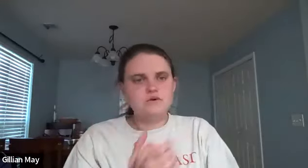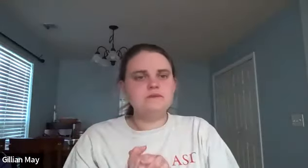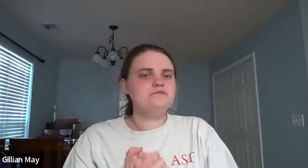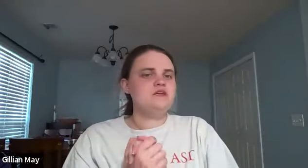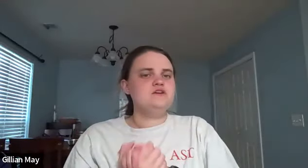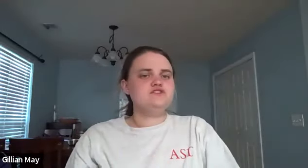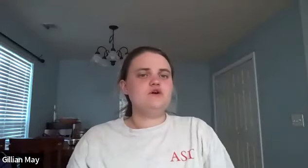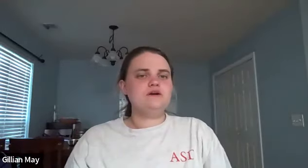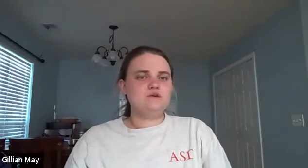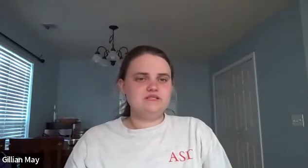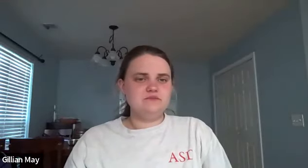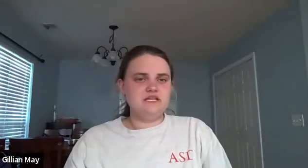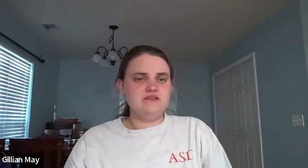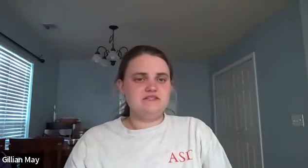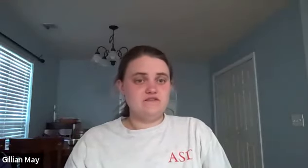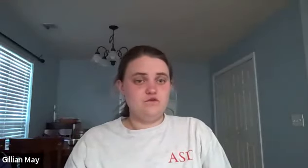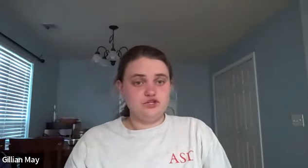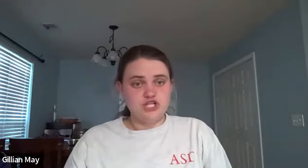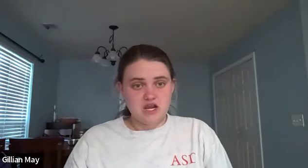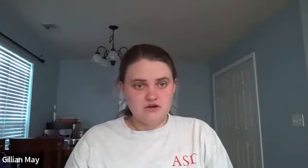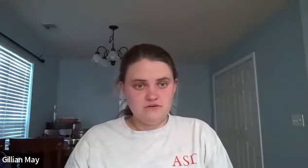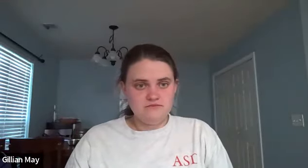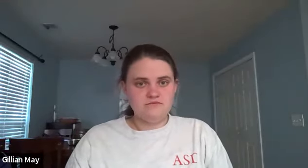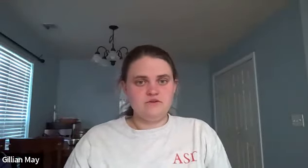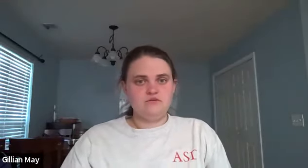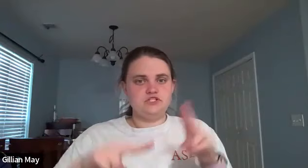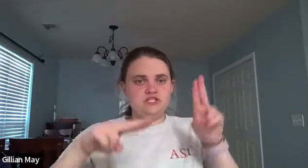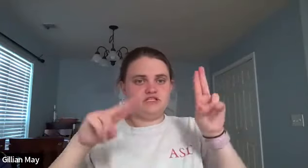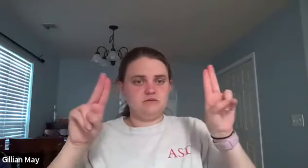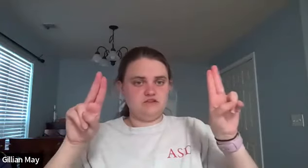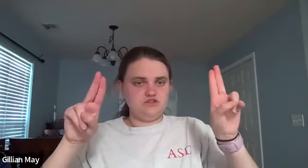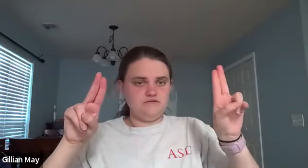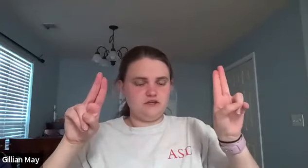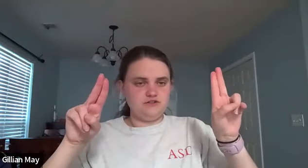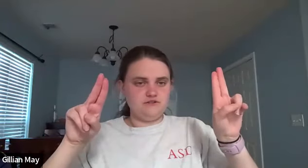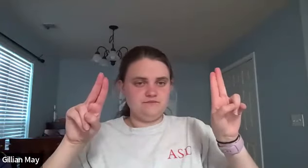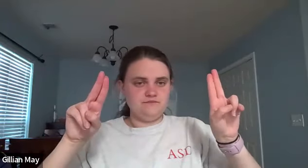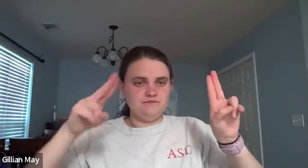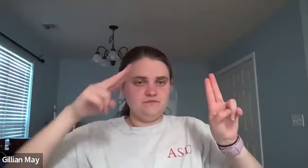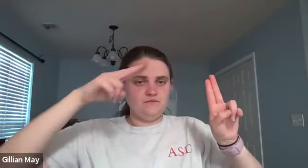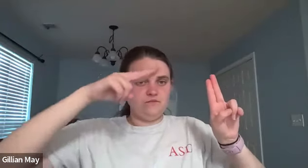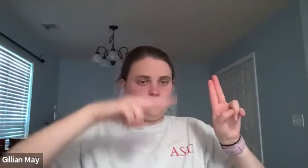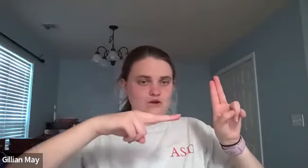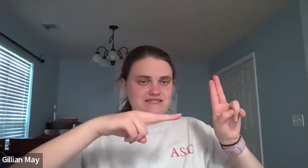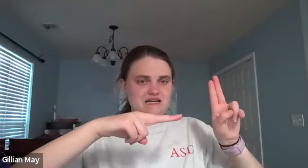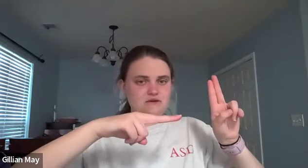1. So it's going to be the sign for chair, which is going to be those 2 fingers. One is